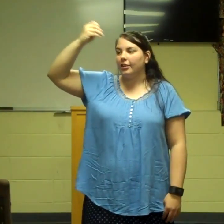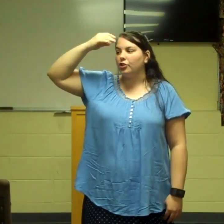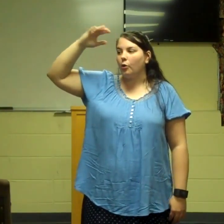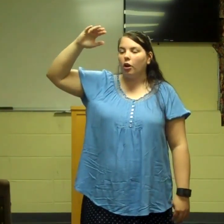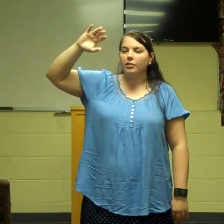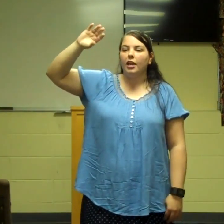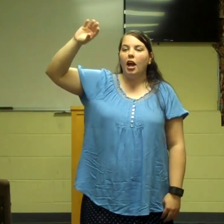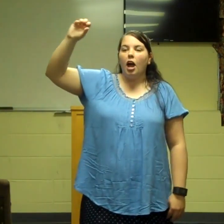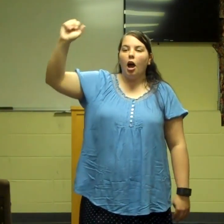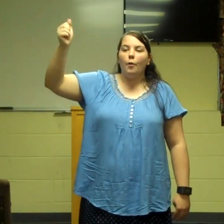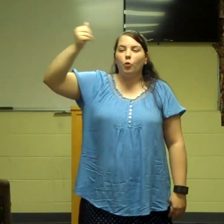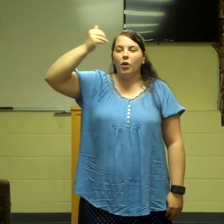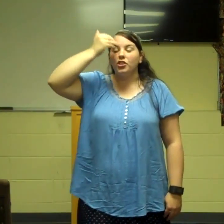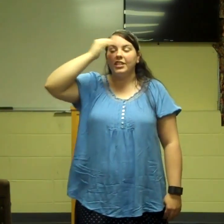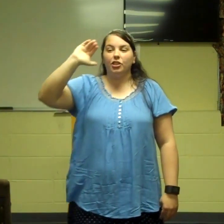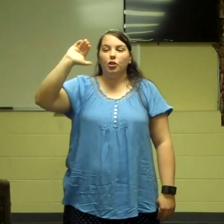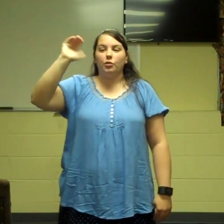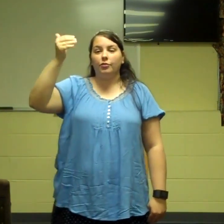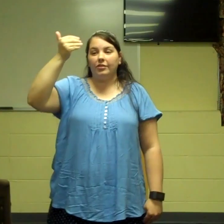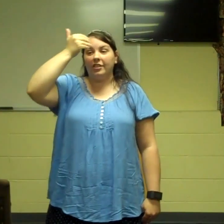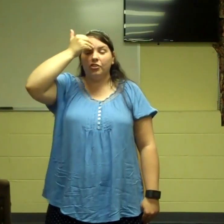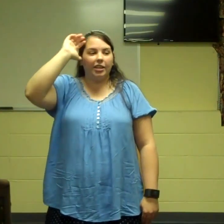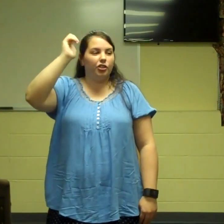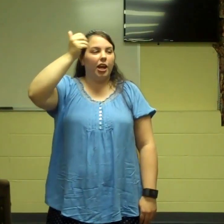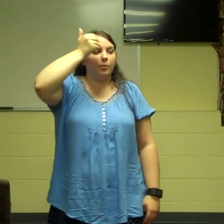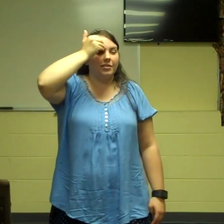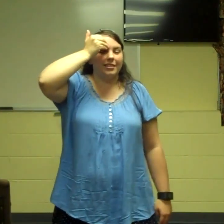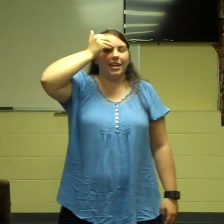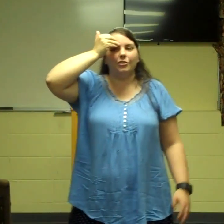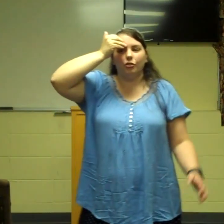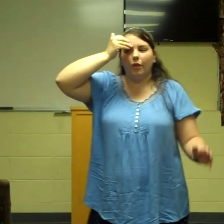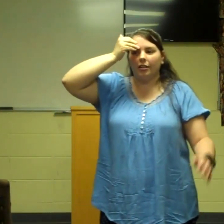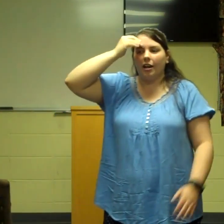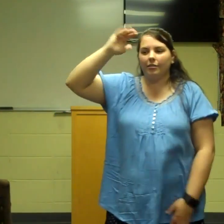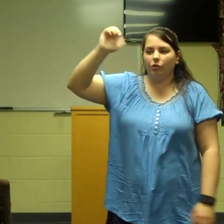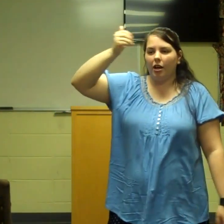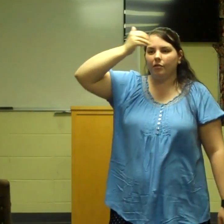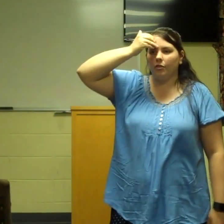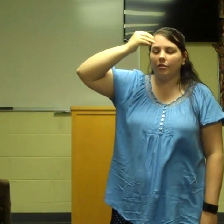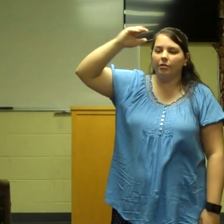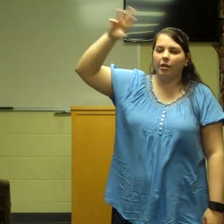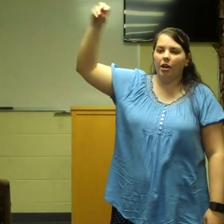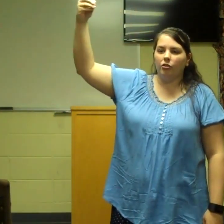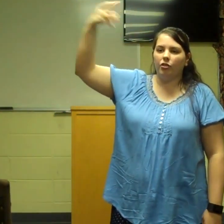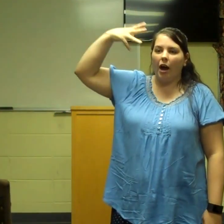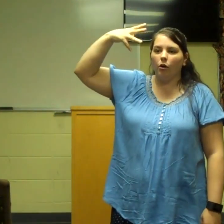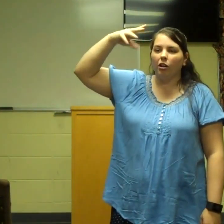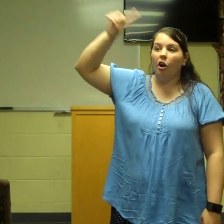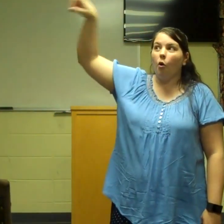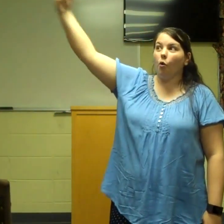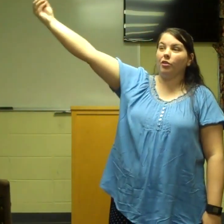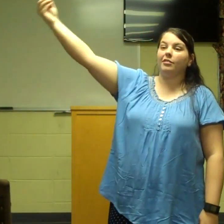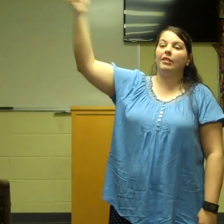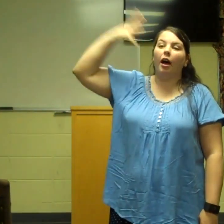of showered on us. We just tend to do this hand shape because it's easier to recognize grace versus shower or the